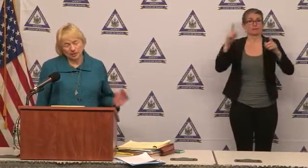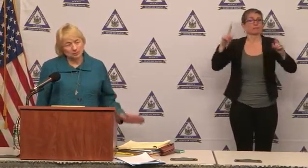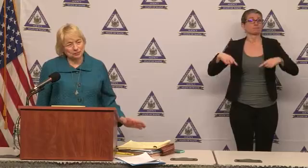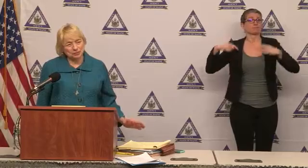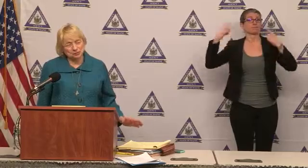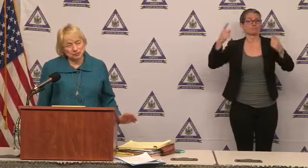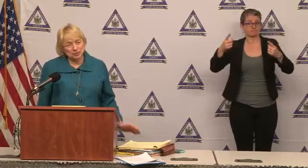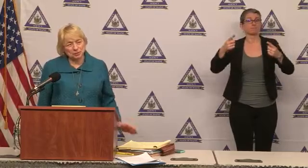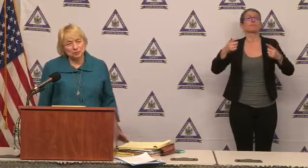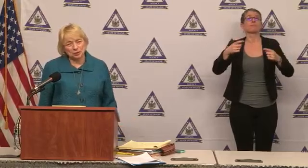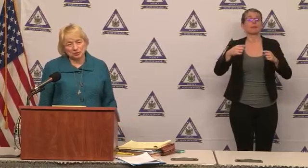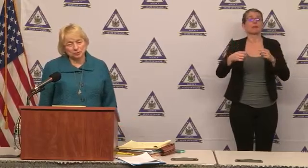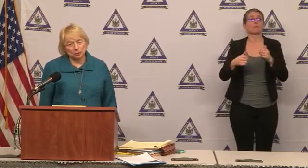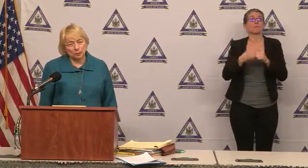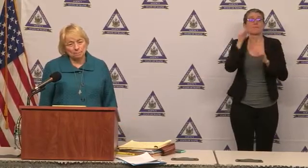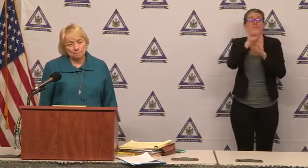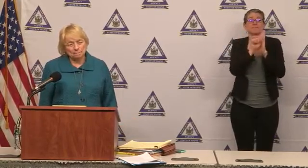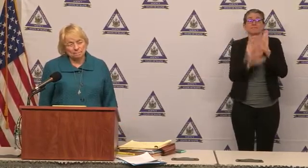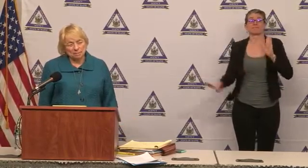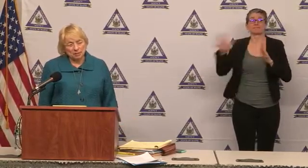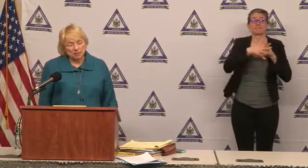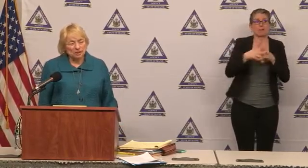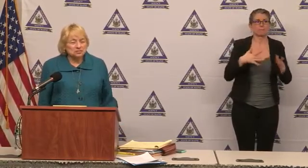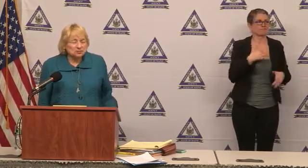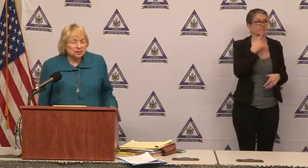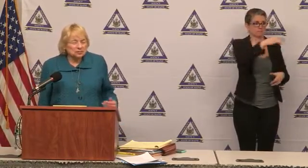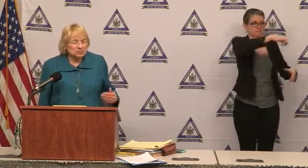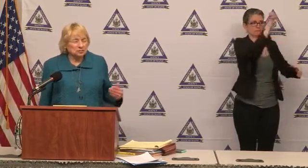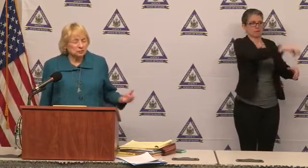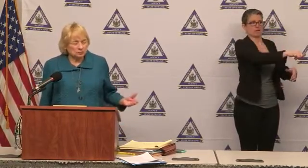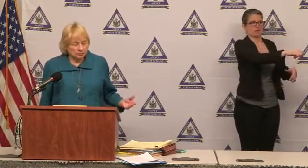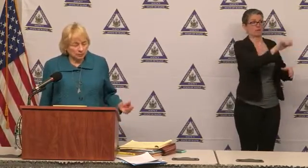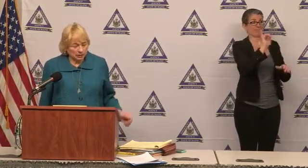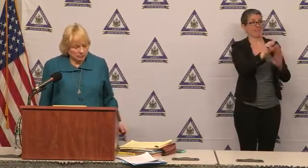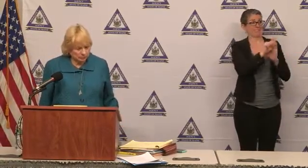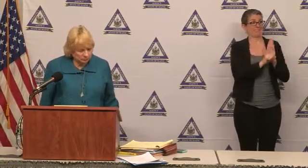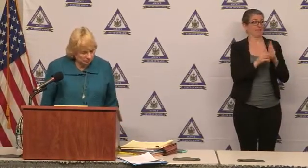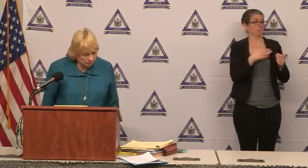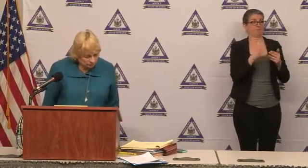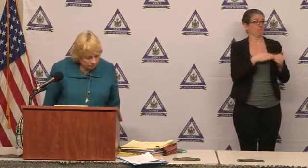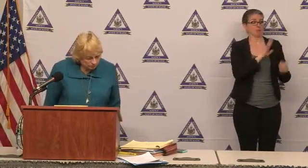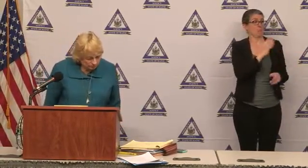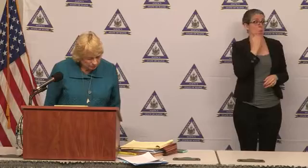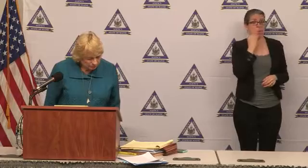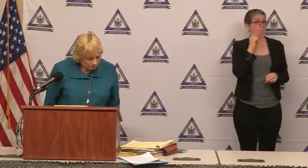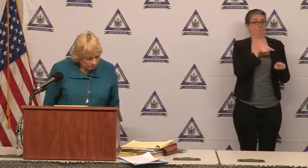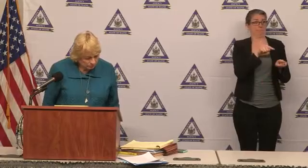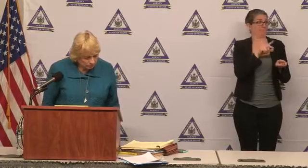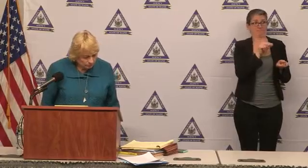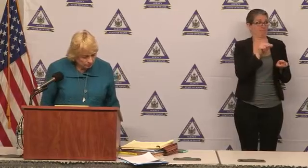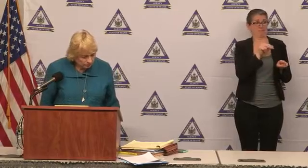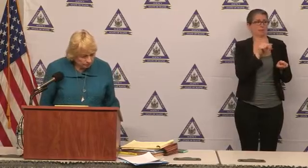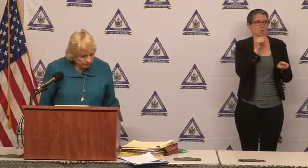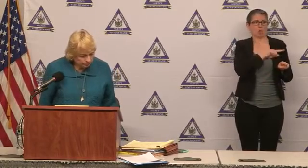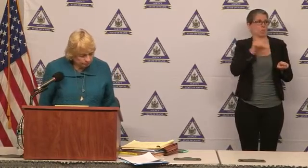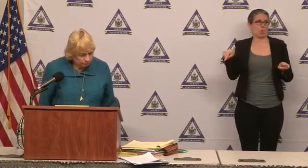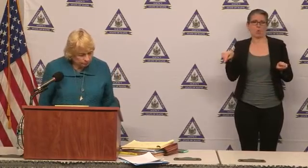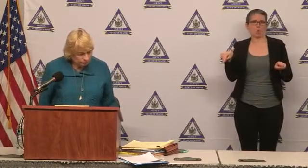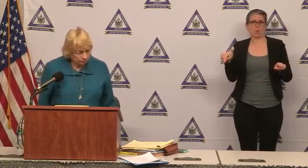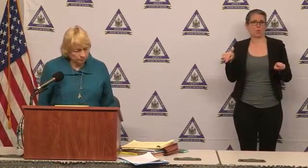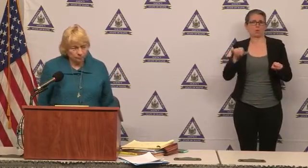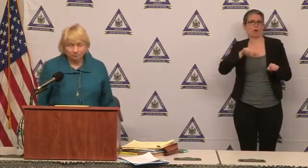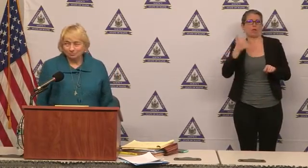your activities as minimal as possible. It may seem like a secure, go ahead. In other words, if I'm